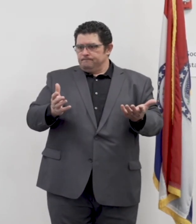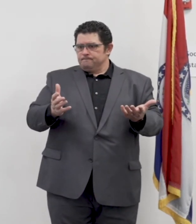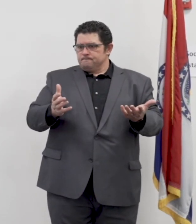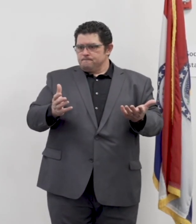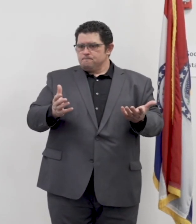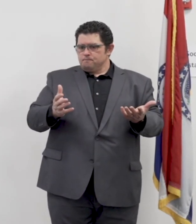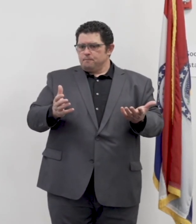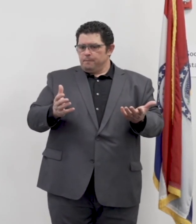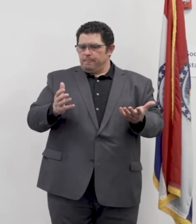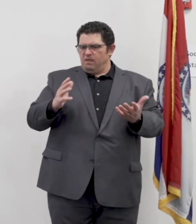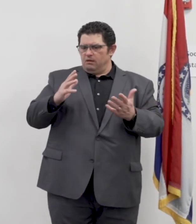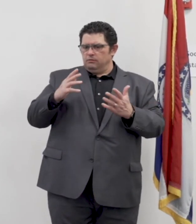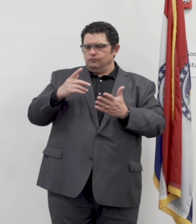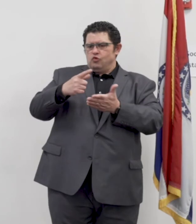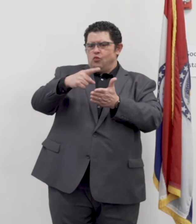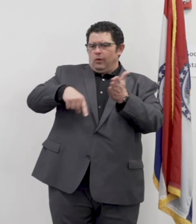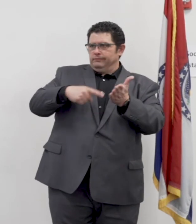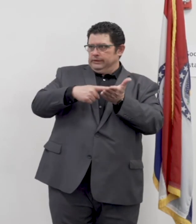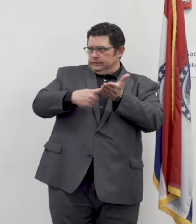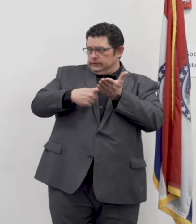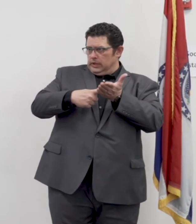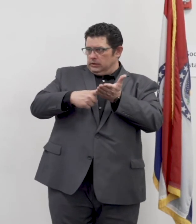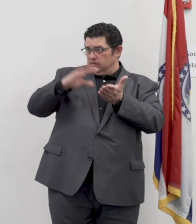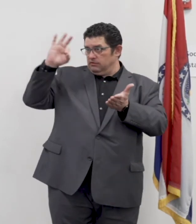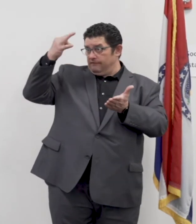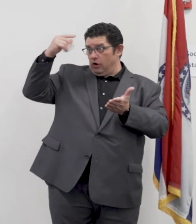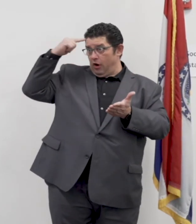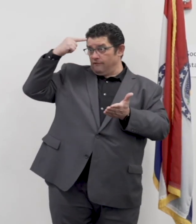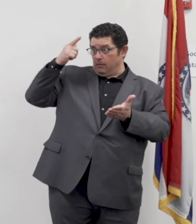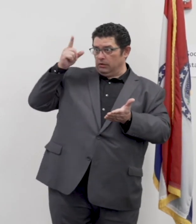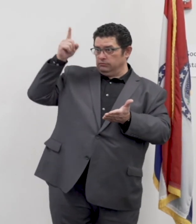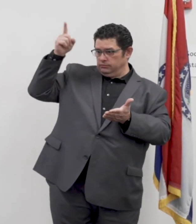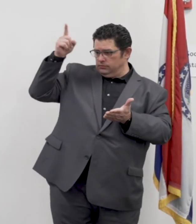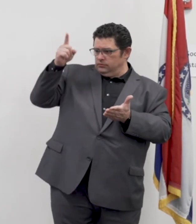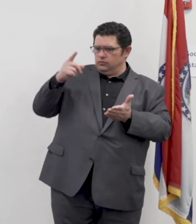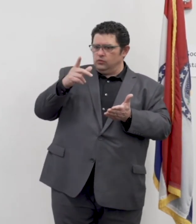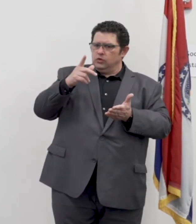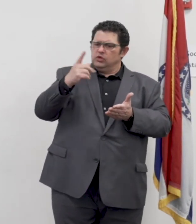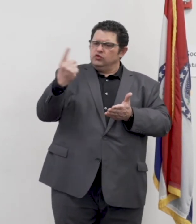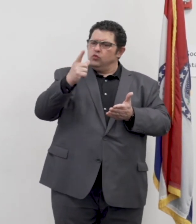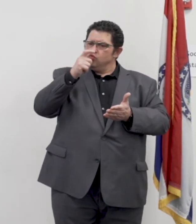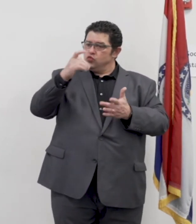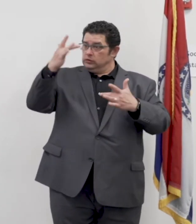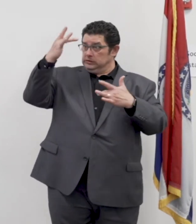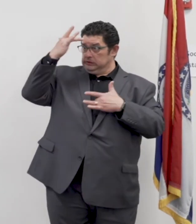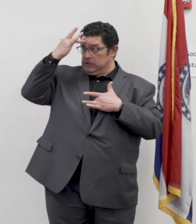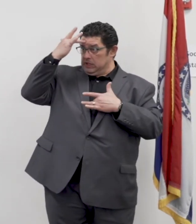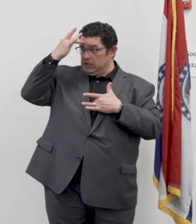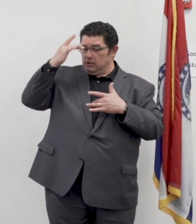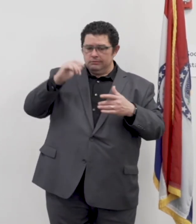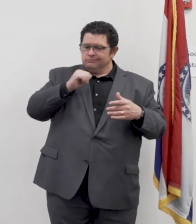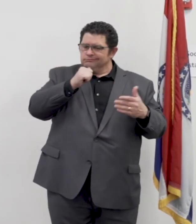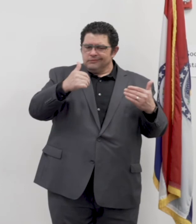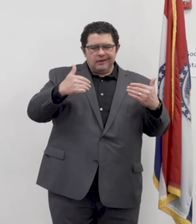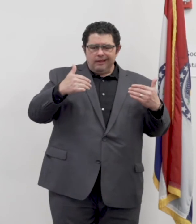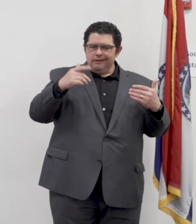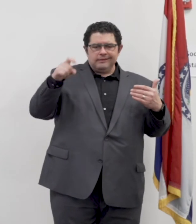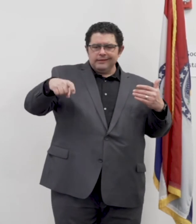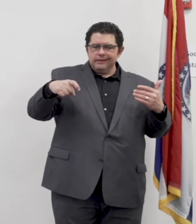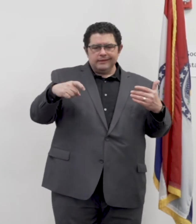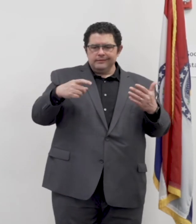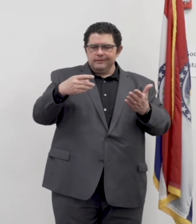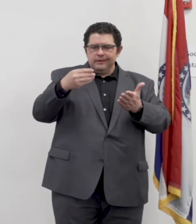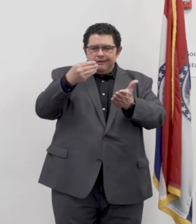what's being discussed at the federal government, the important part of that is that someone who is sick does not need to have a financial incentive to go to